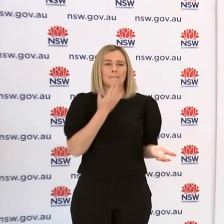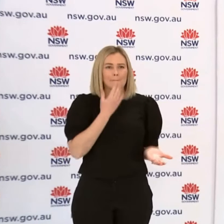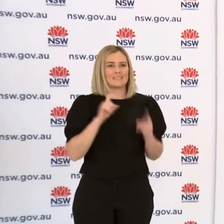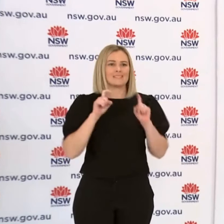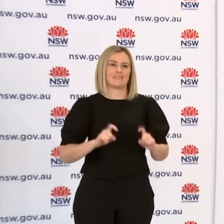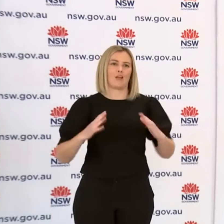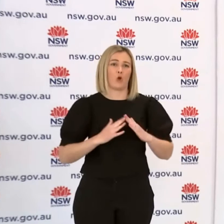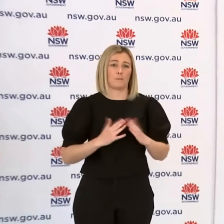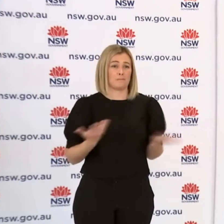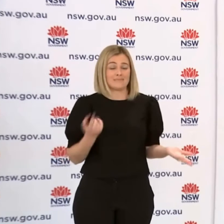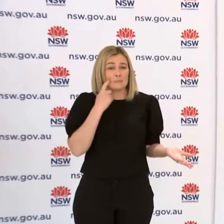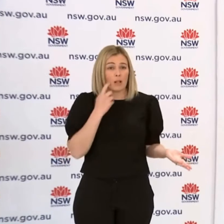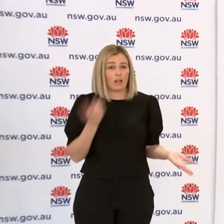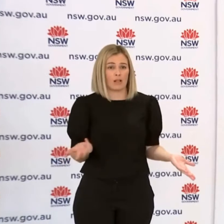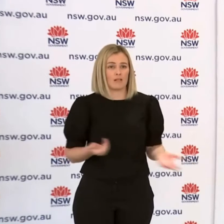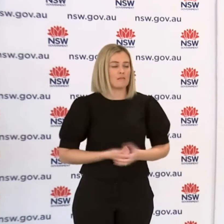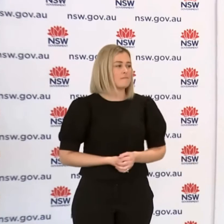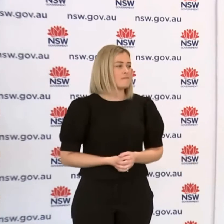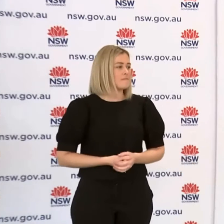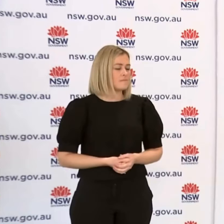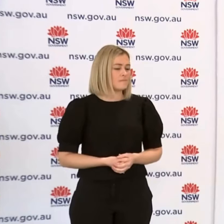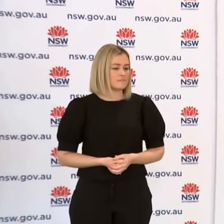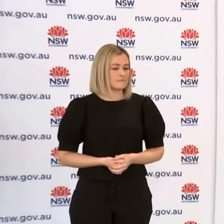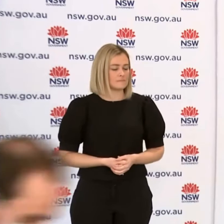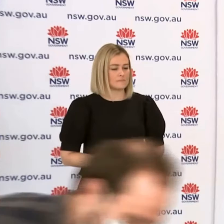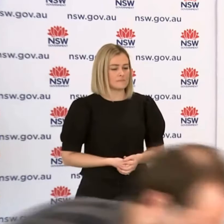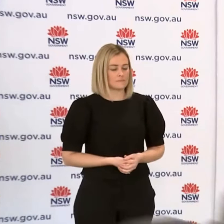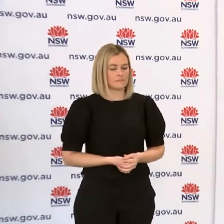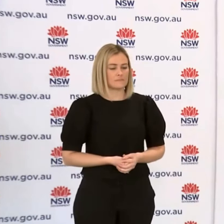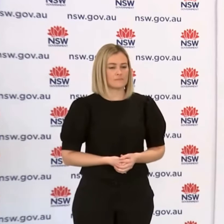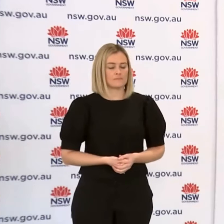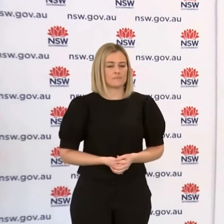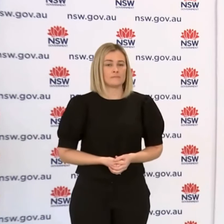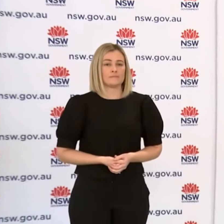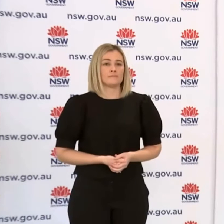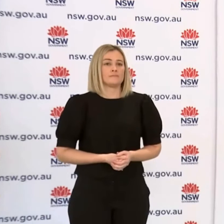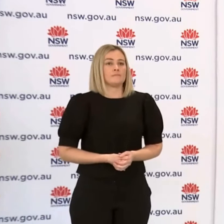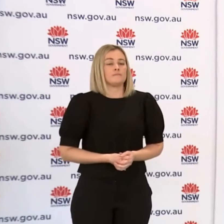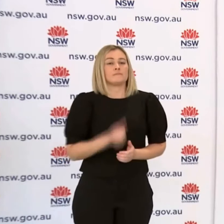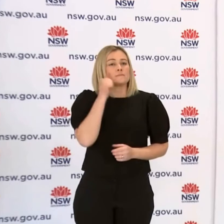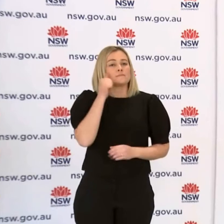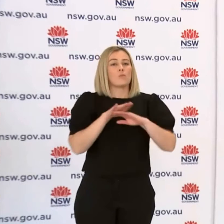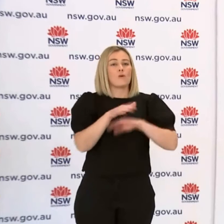message. Now, the tests. We had